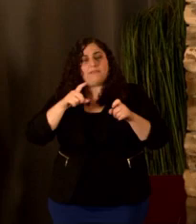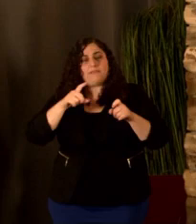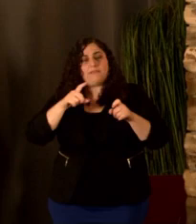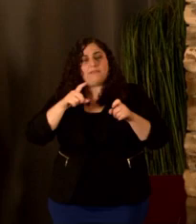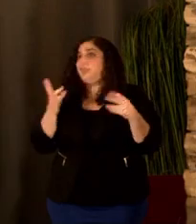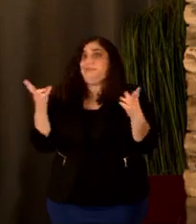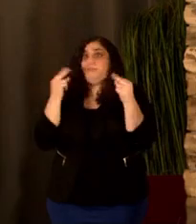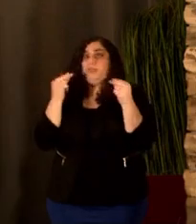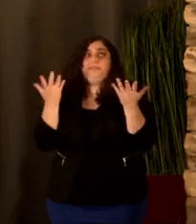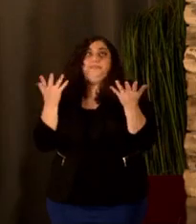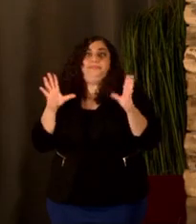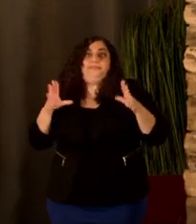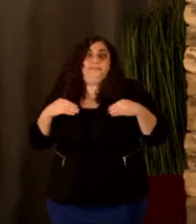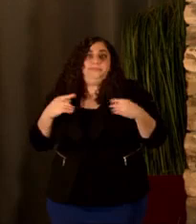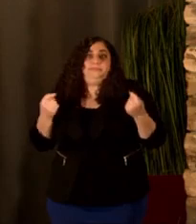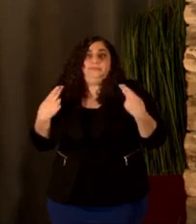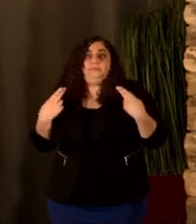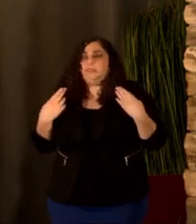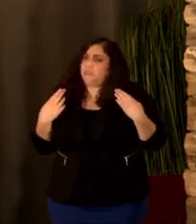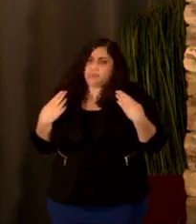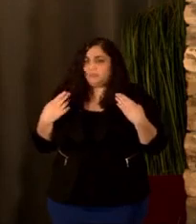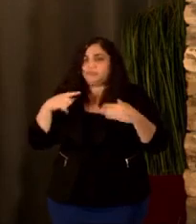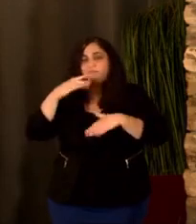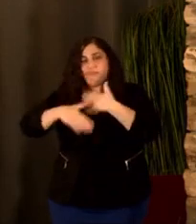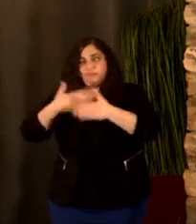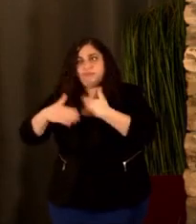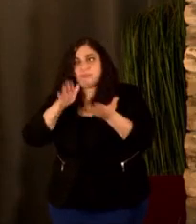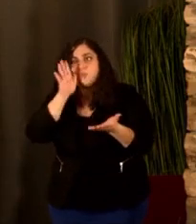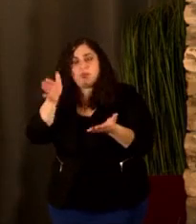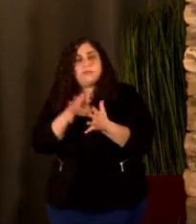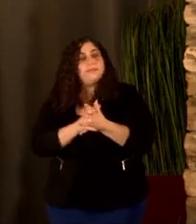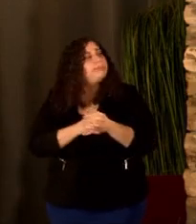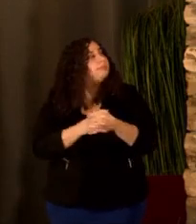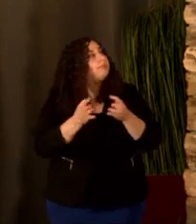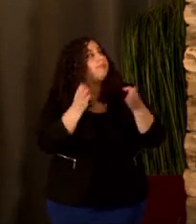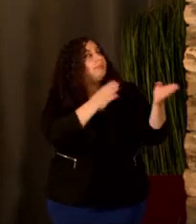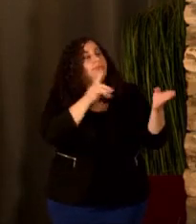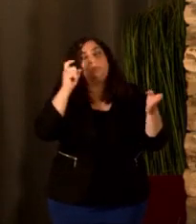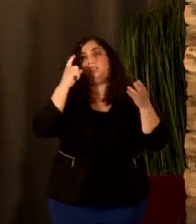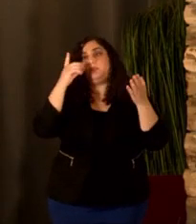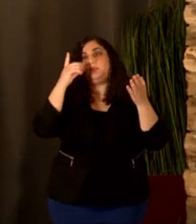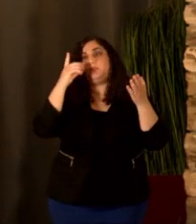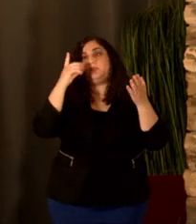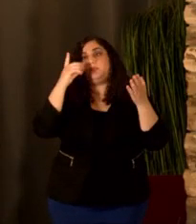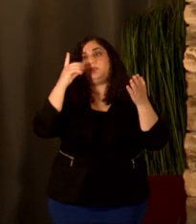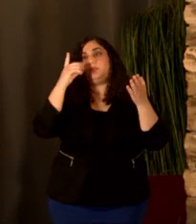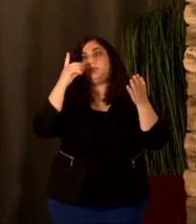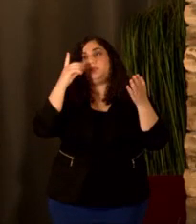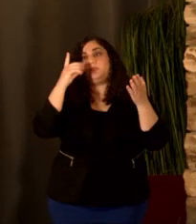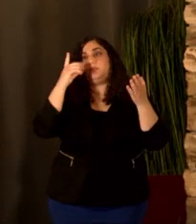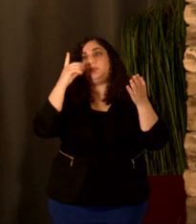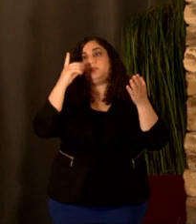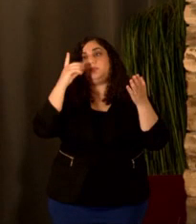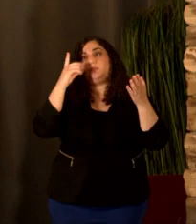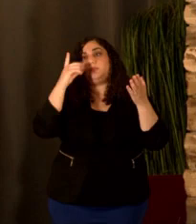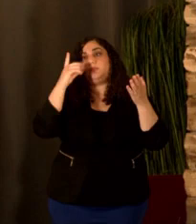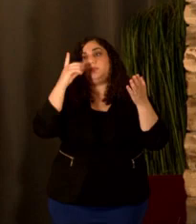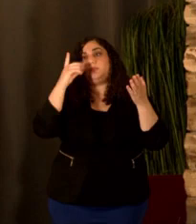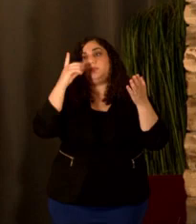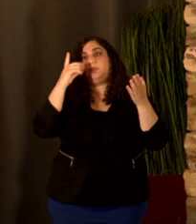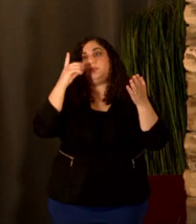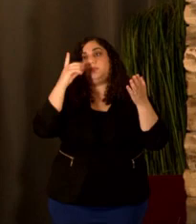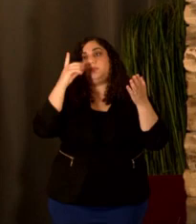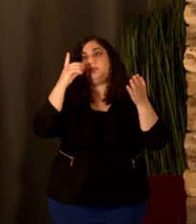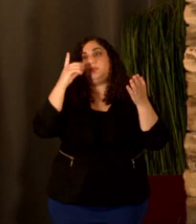Well, I appreciate what I just heard from both. Like, it's a leadership moment. It's a moral moment. And we're going to be